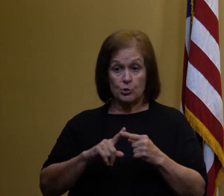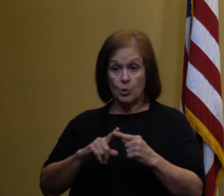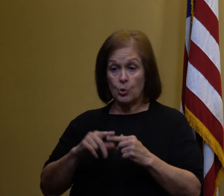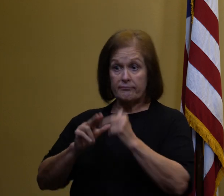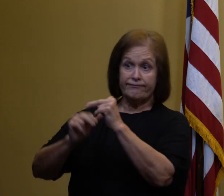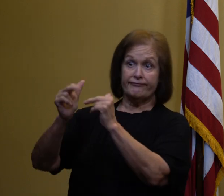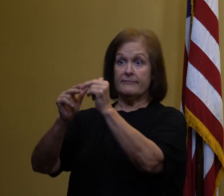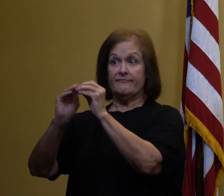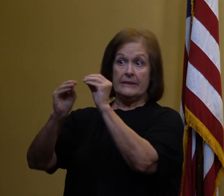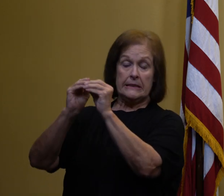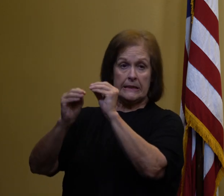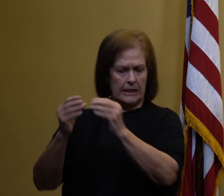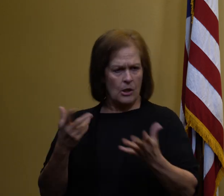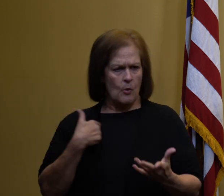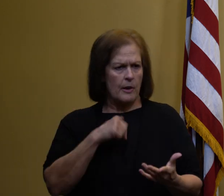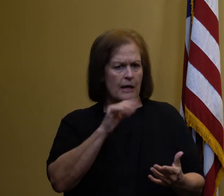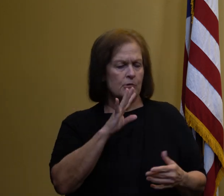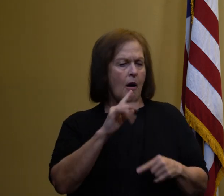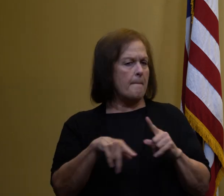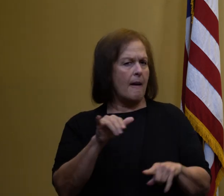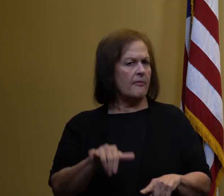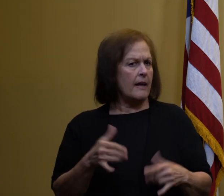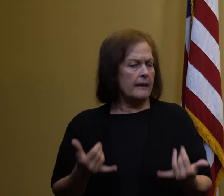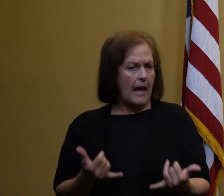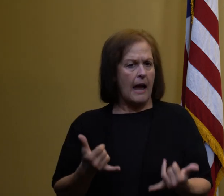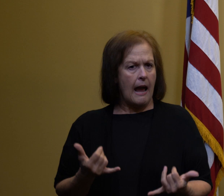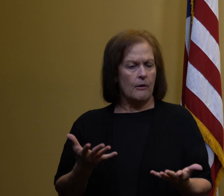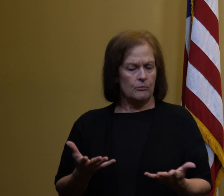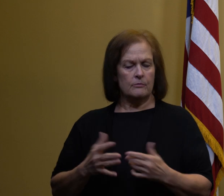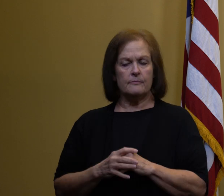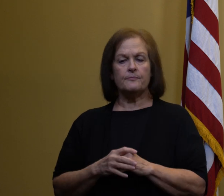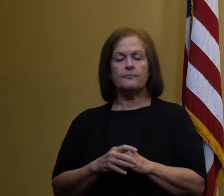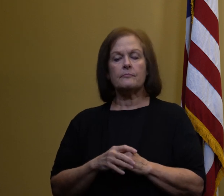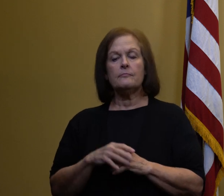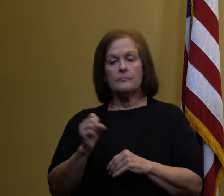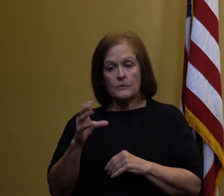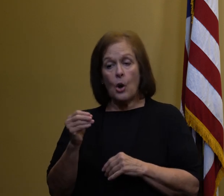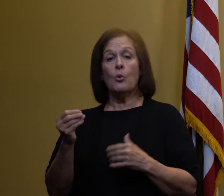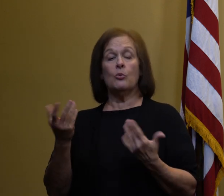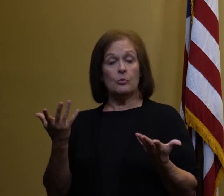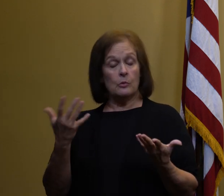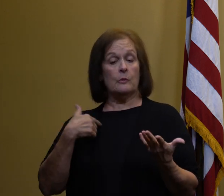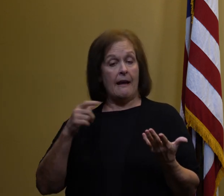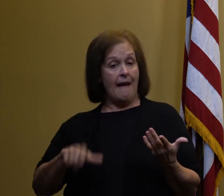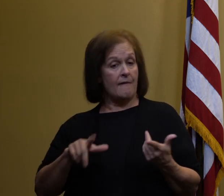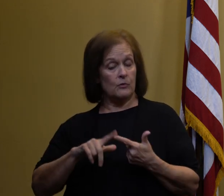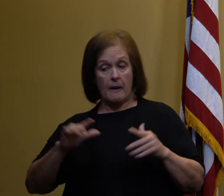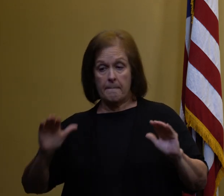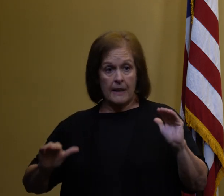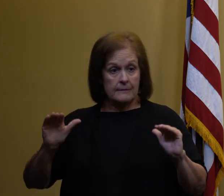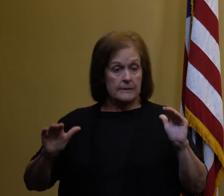here with Plaza Tower again in the community, in our city right now. So we know with balance,